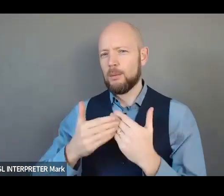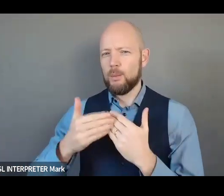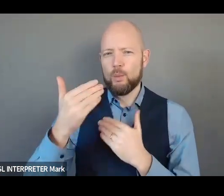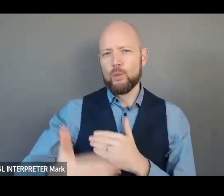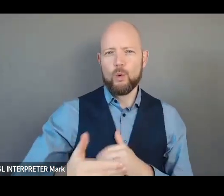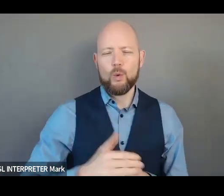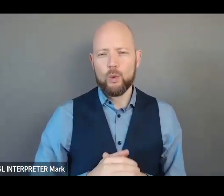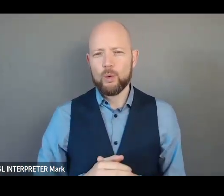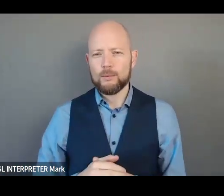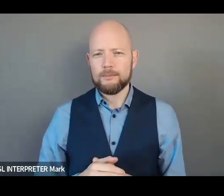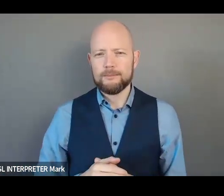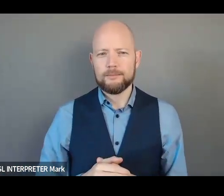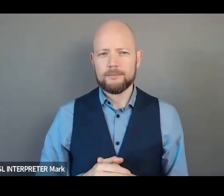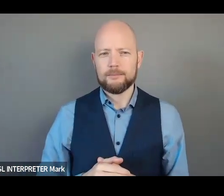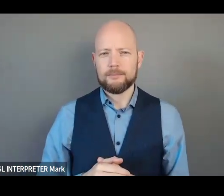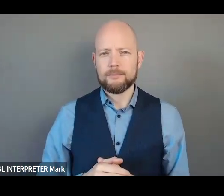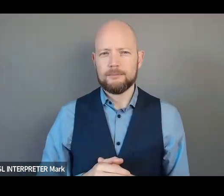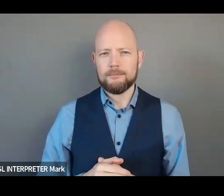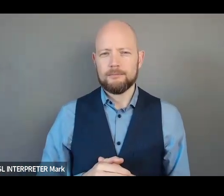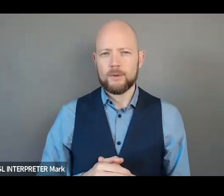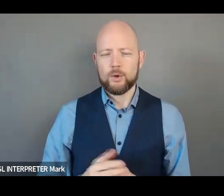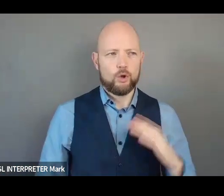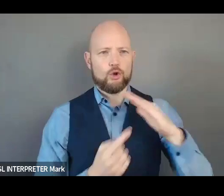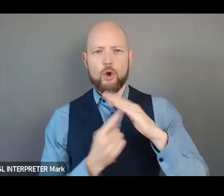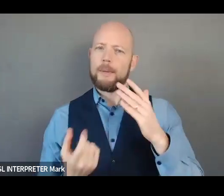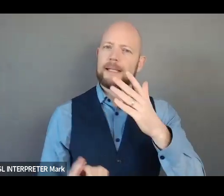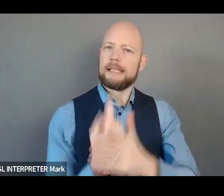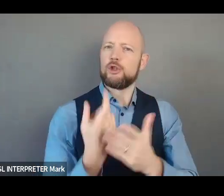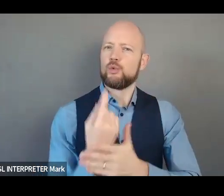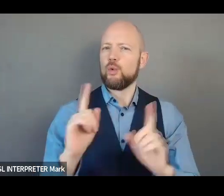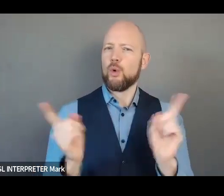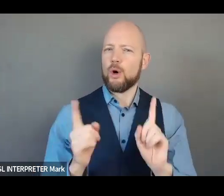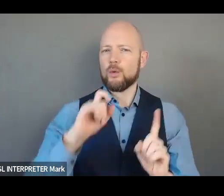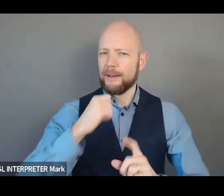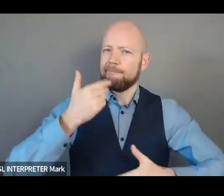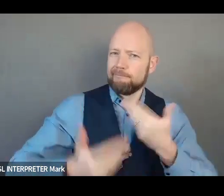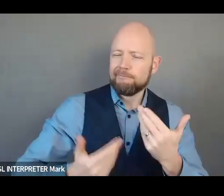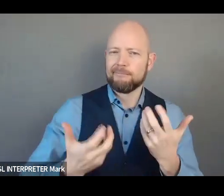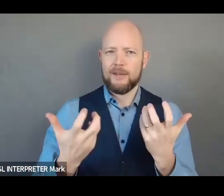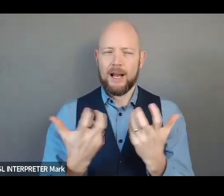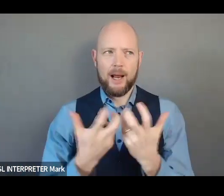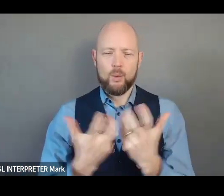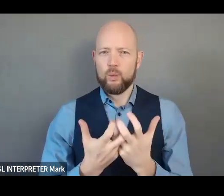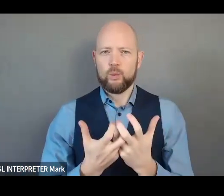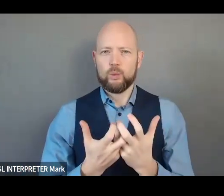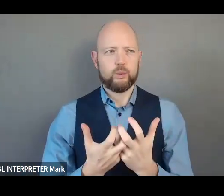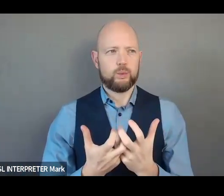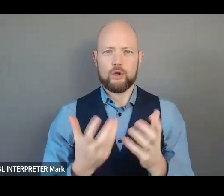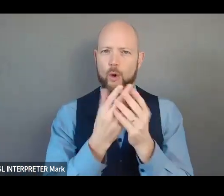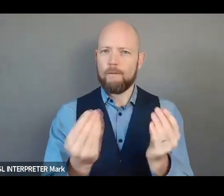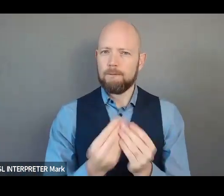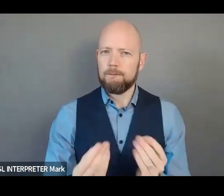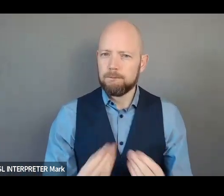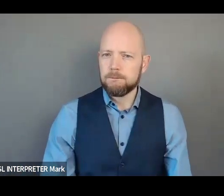finer key issues that need to be addressed and how we might begin to start addressing them. But I think in one